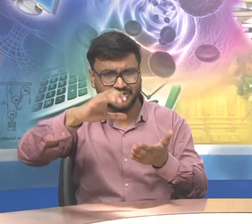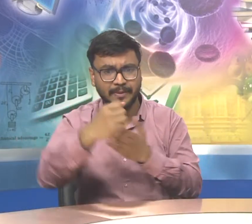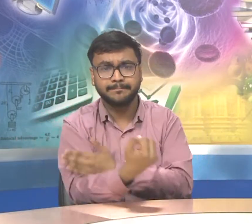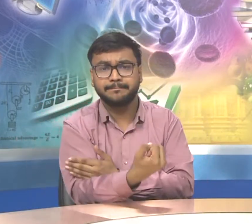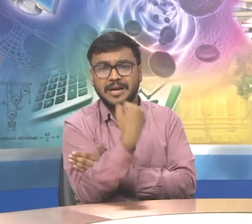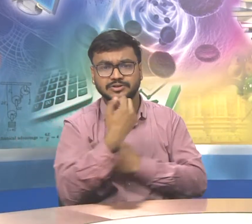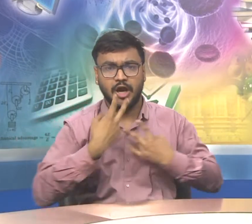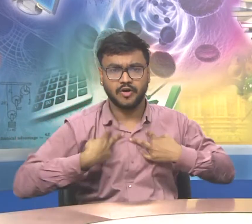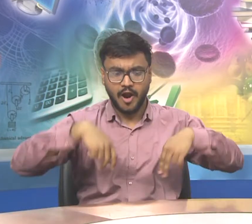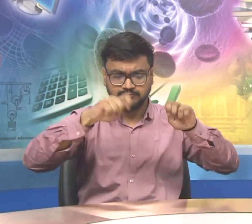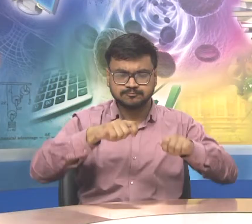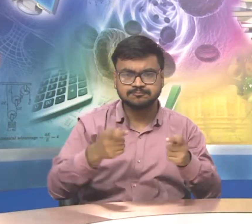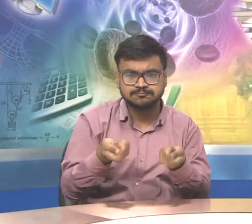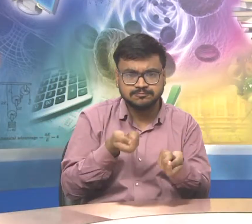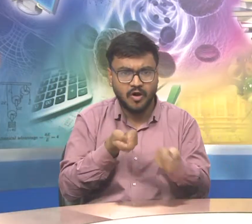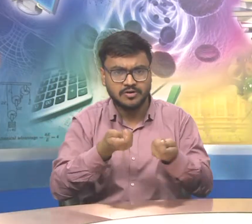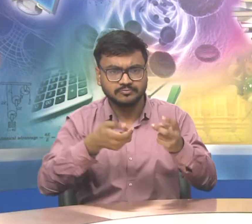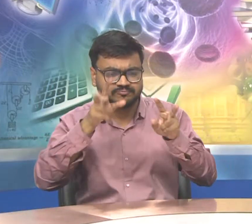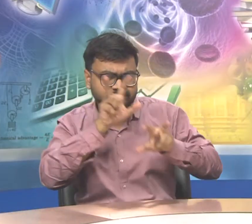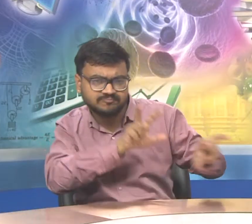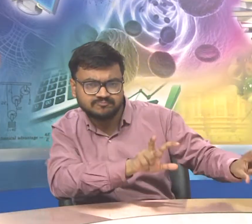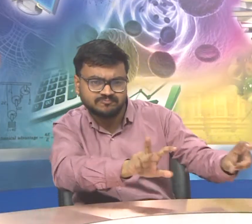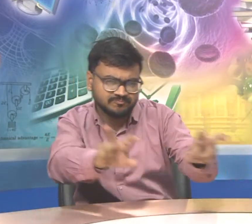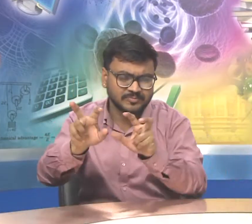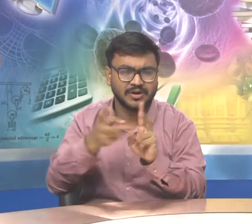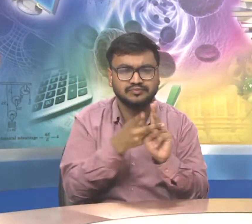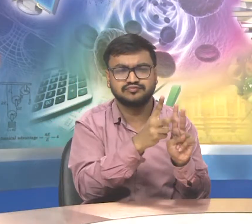Or high courts also exercise this power.